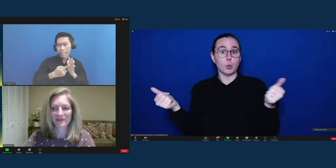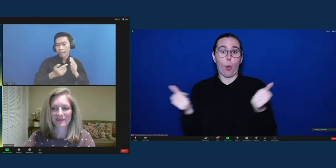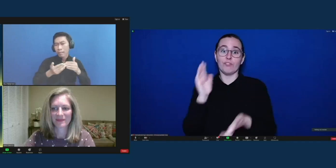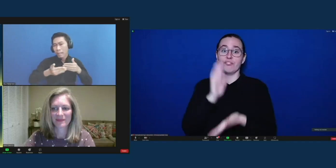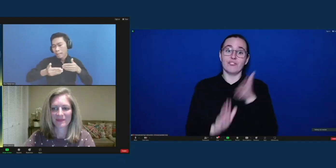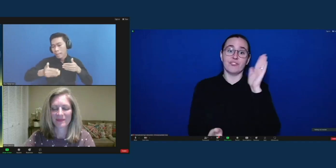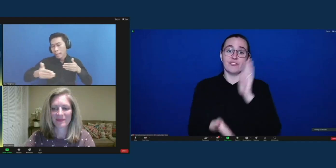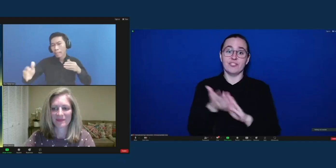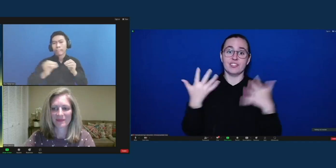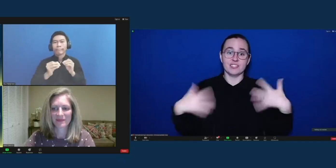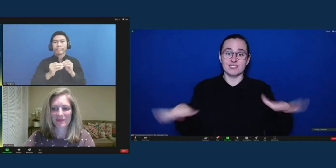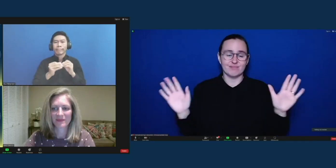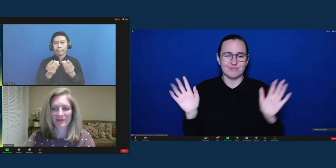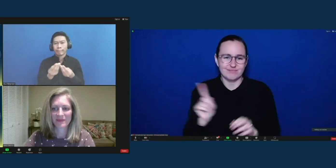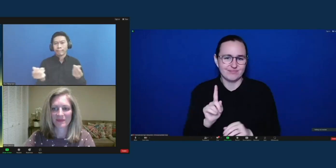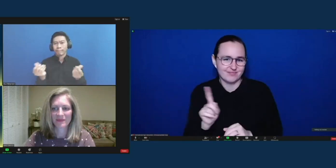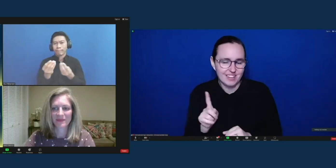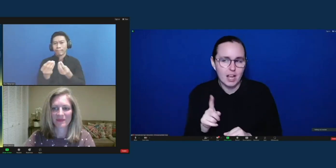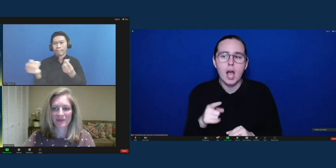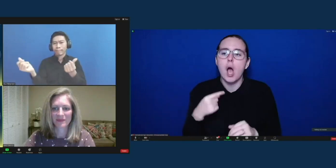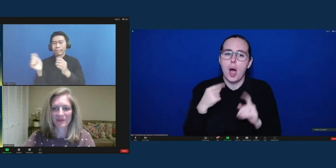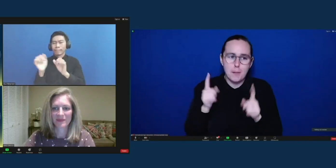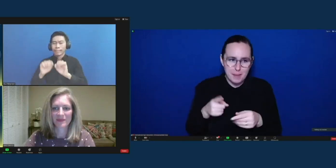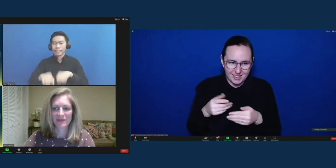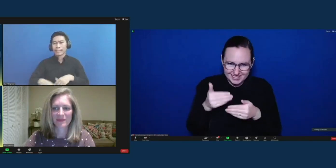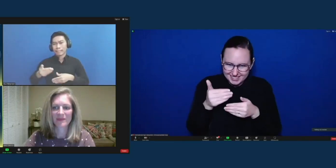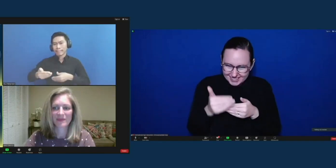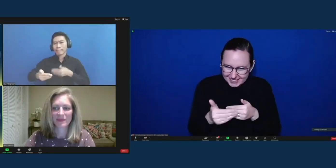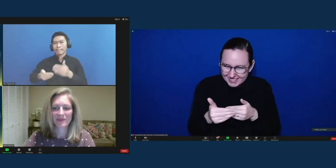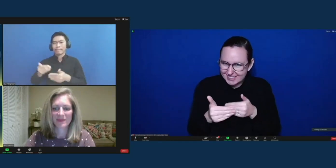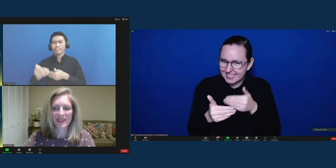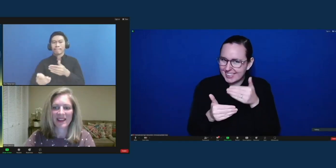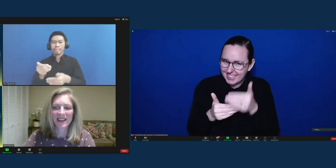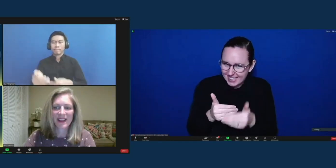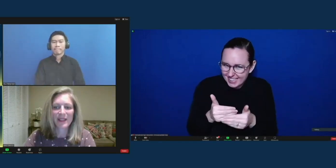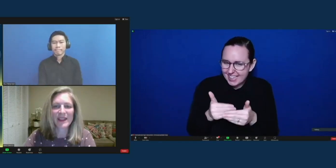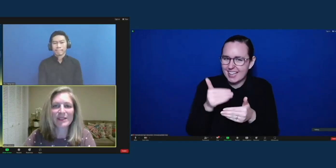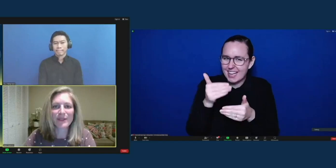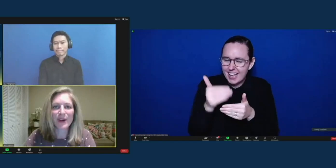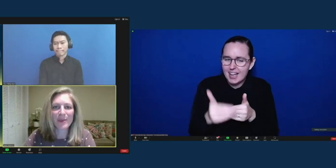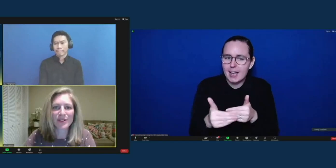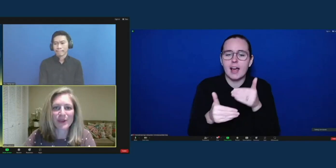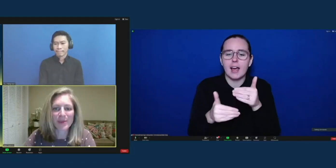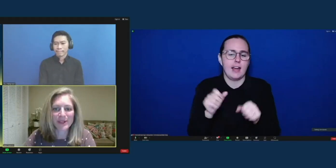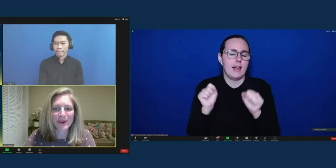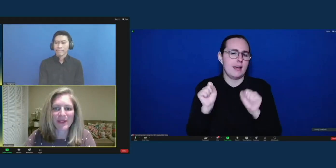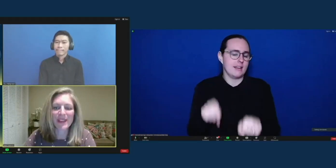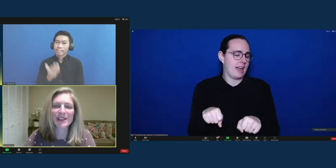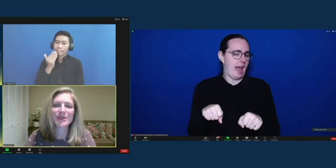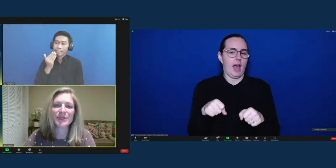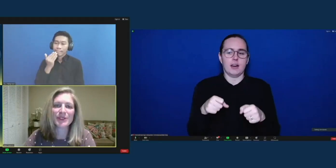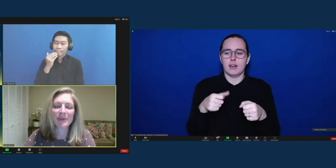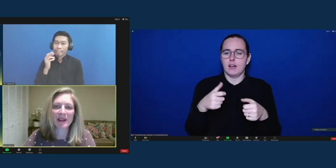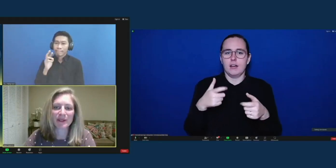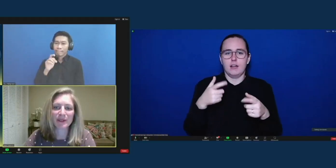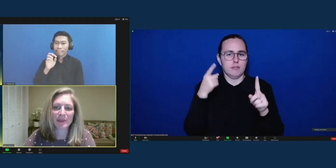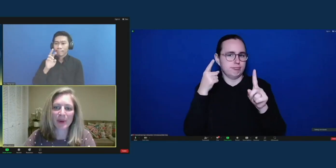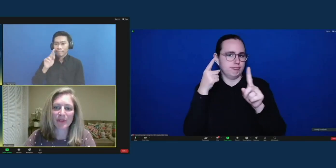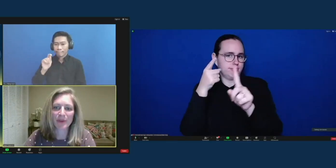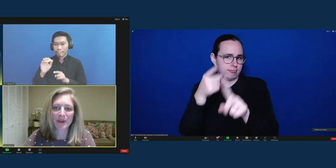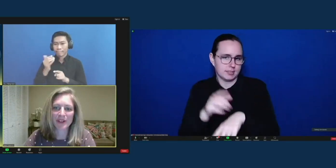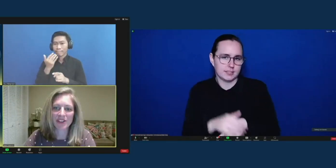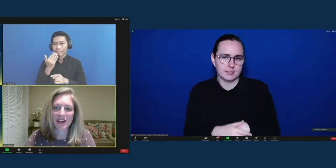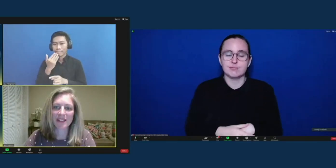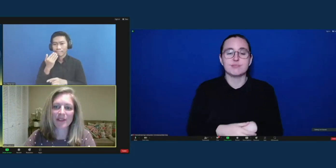complex challenges that affect children's learning outcomes. Thank you very much, Roberto, and thank you to Michael,